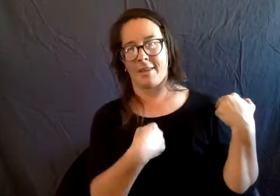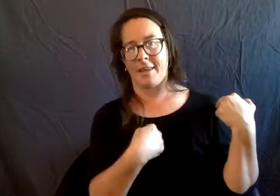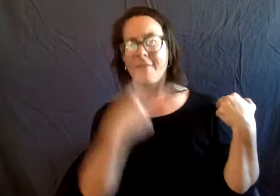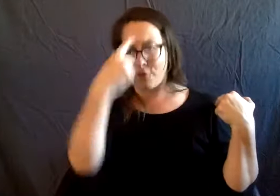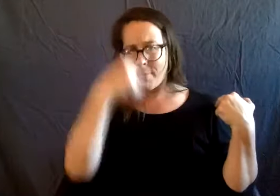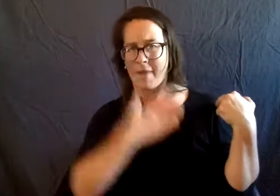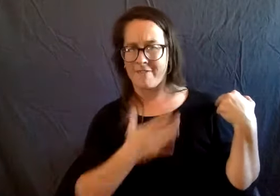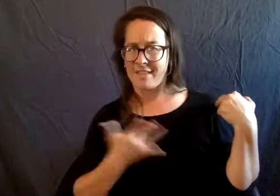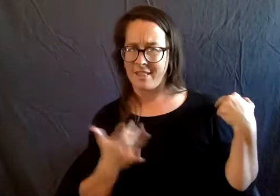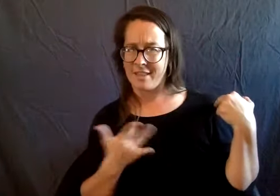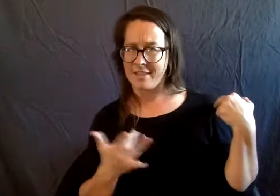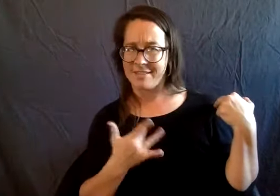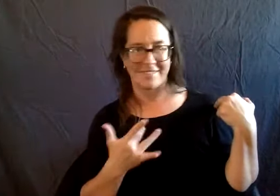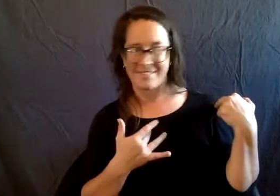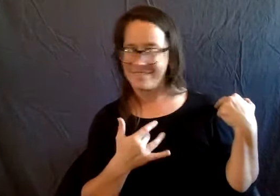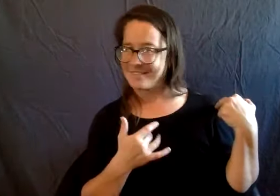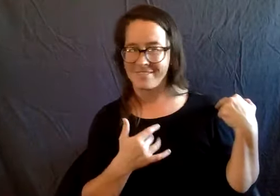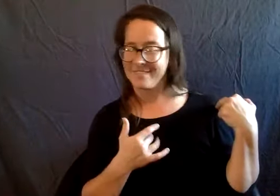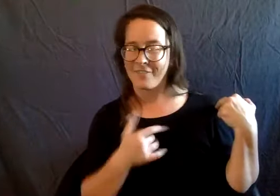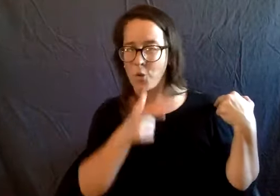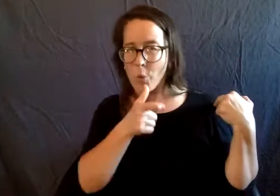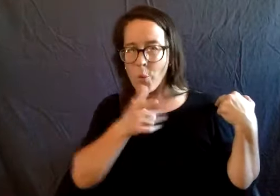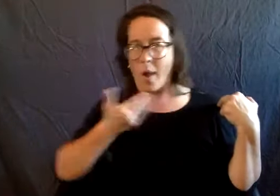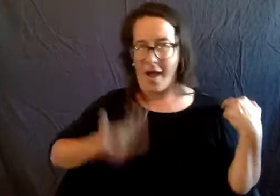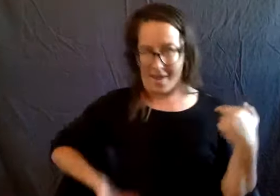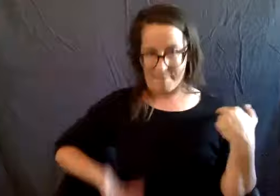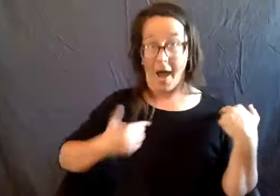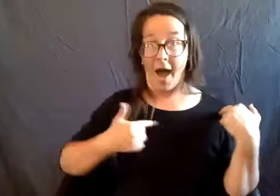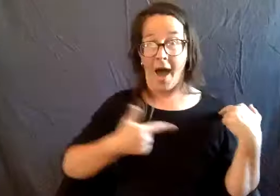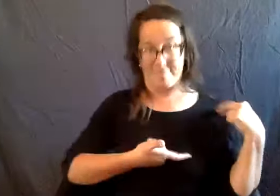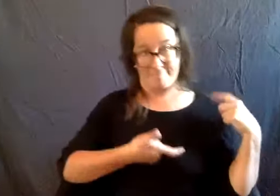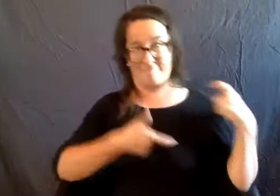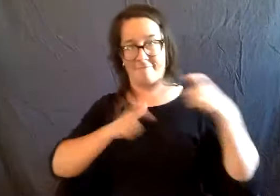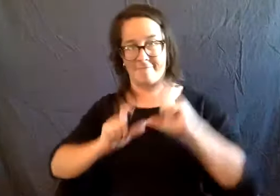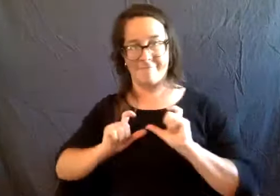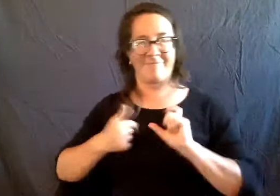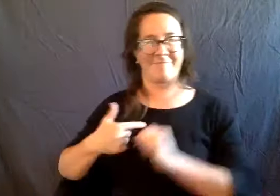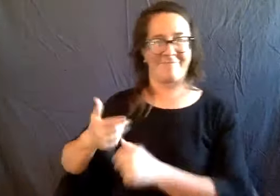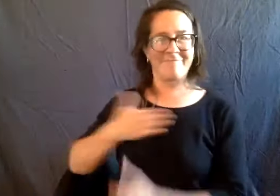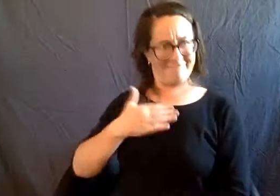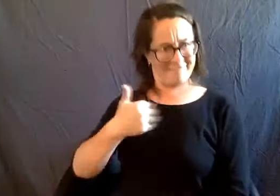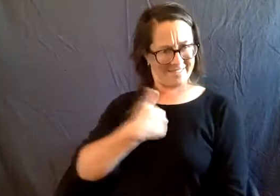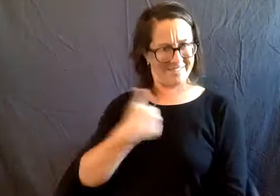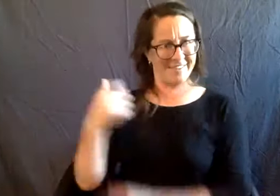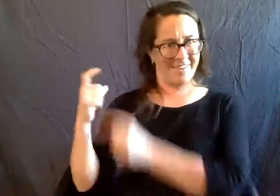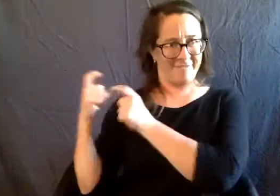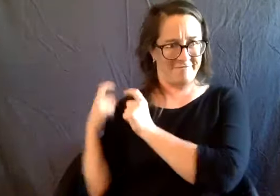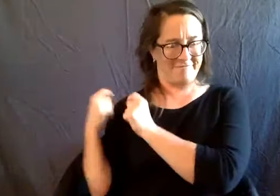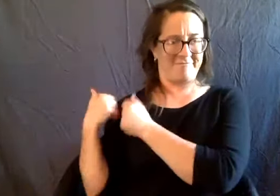for me and for my feelings and for who I am. I am responsible for everything in my